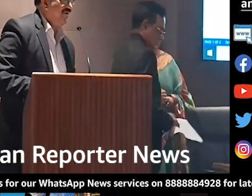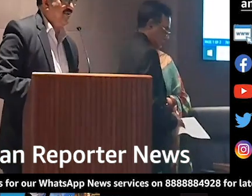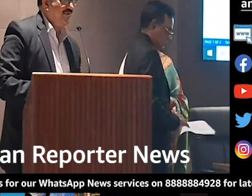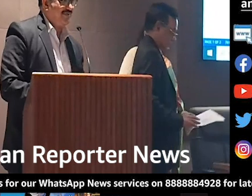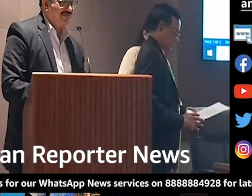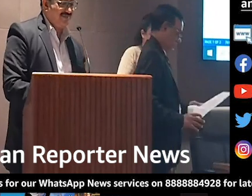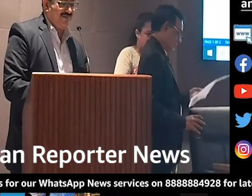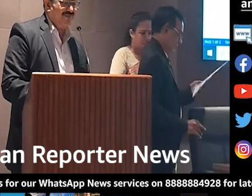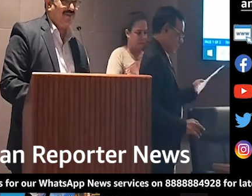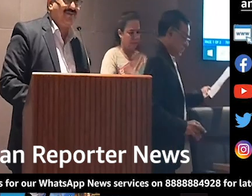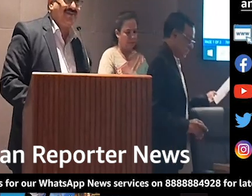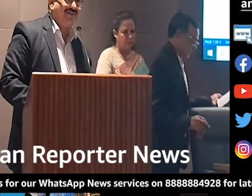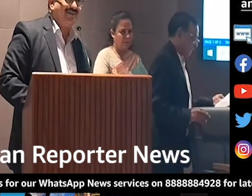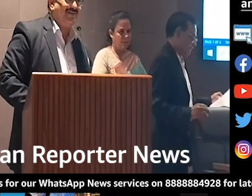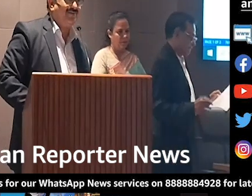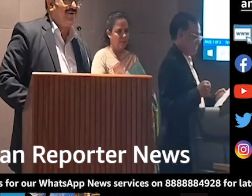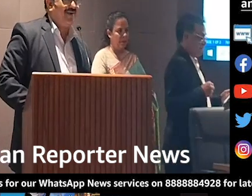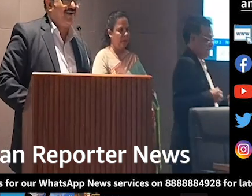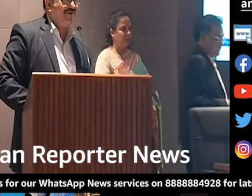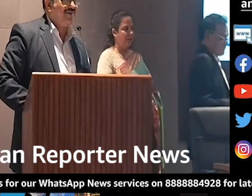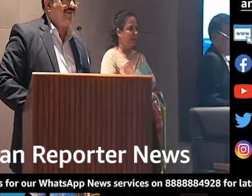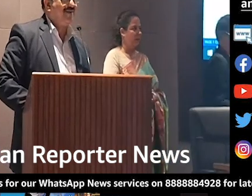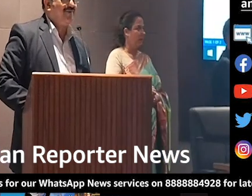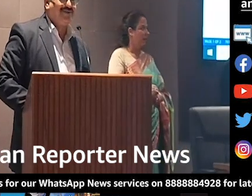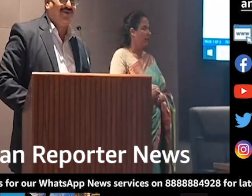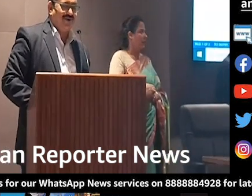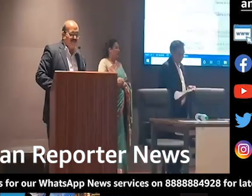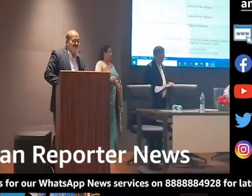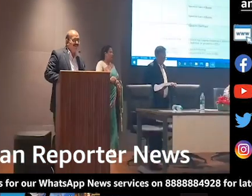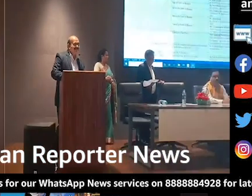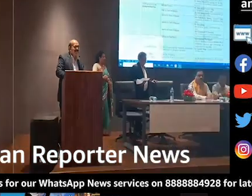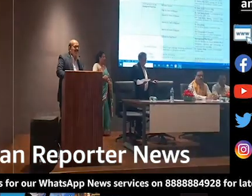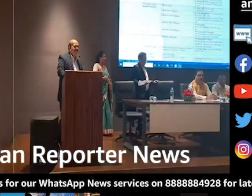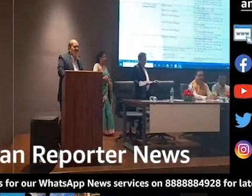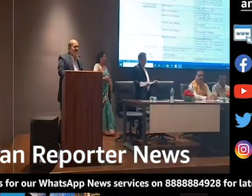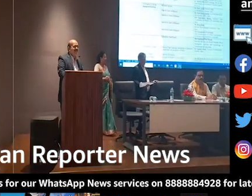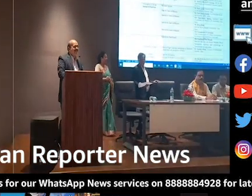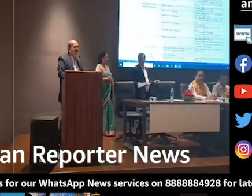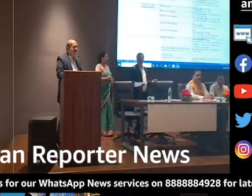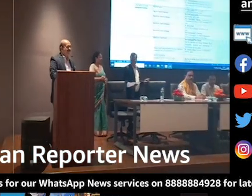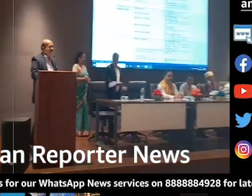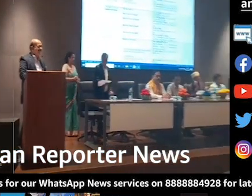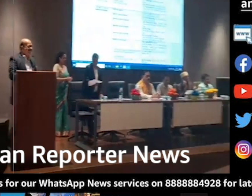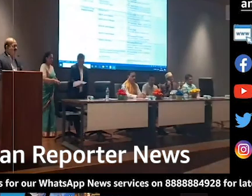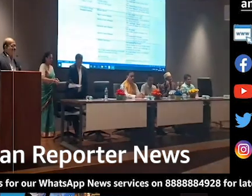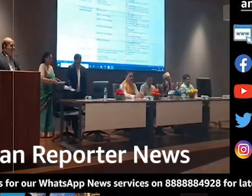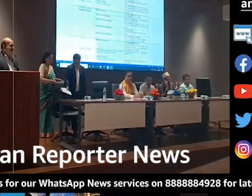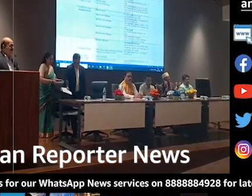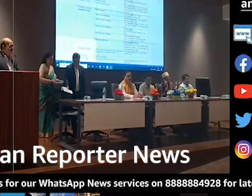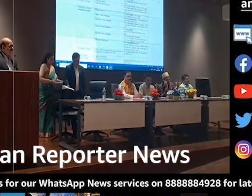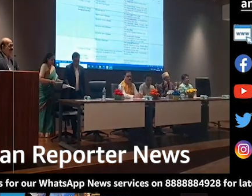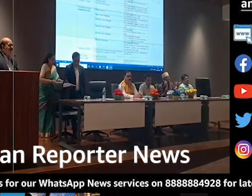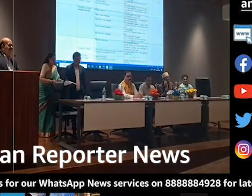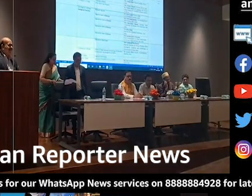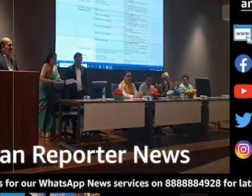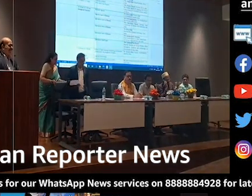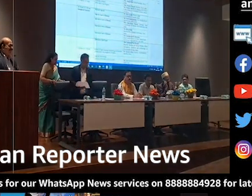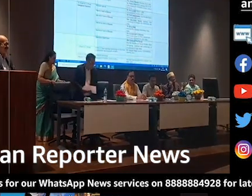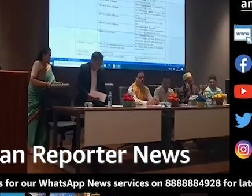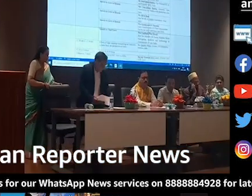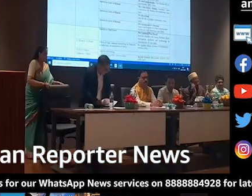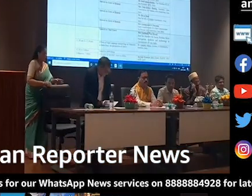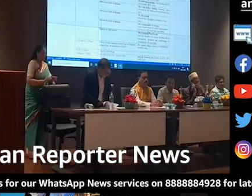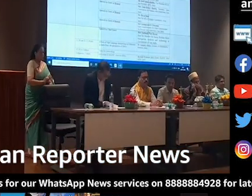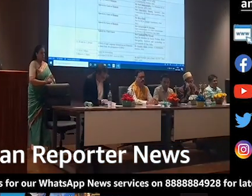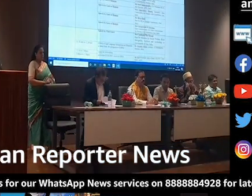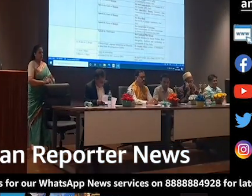Thank you, Dr. Rajarak sir, for having given all the blessings and the best wishes to us. He has got a lot of assignments to